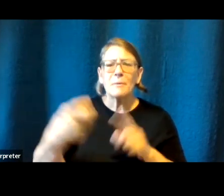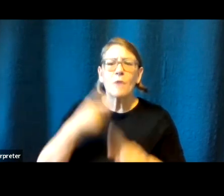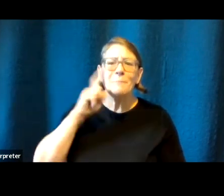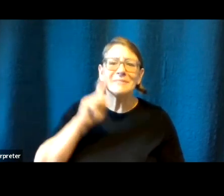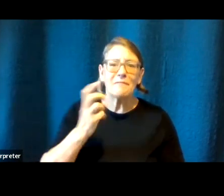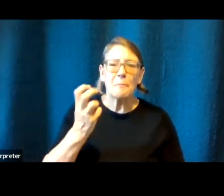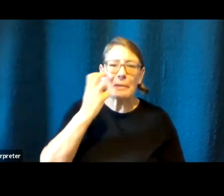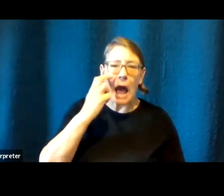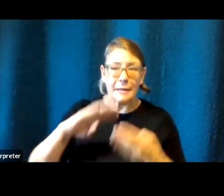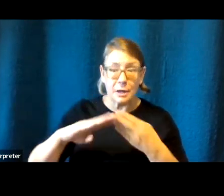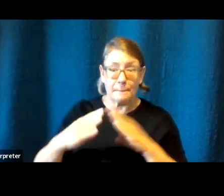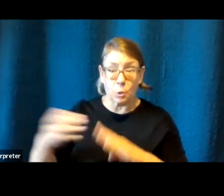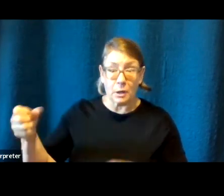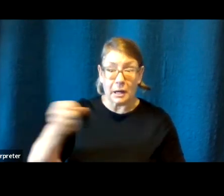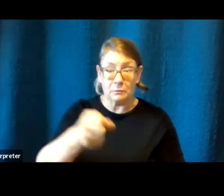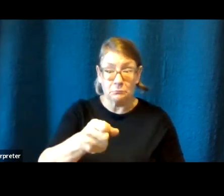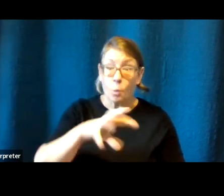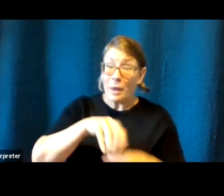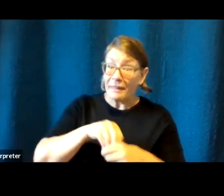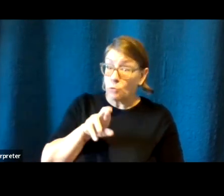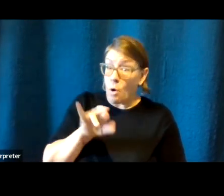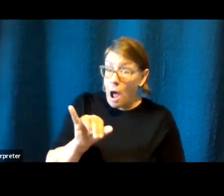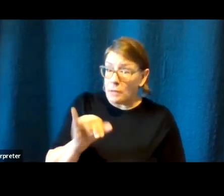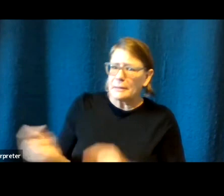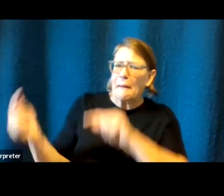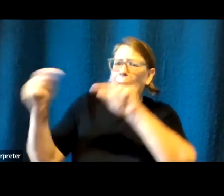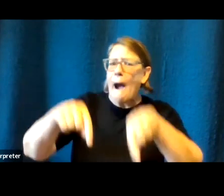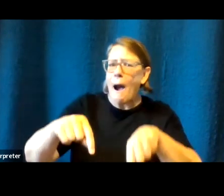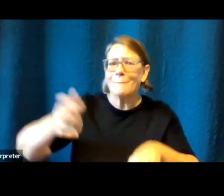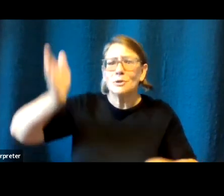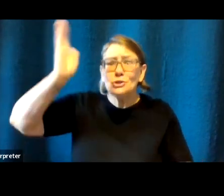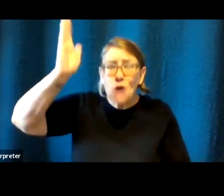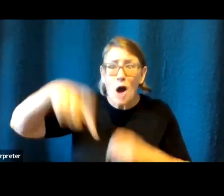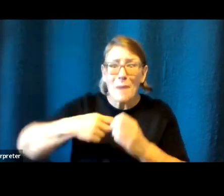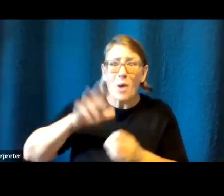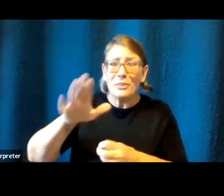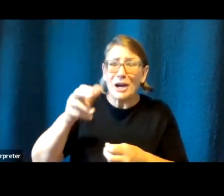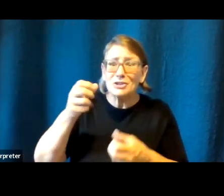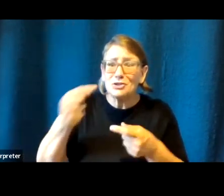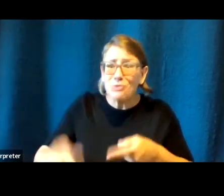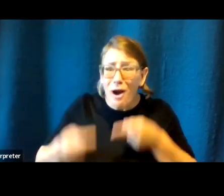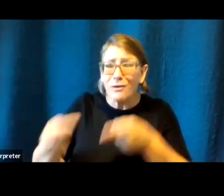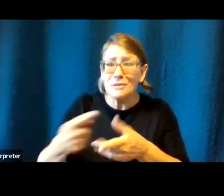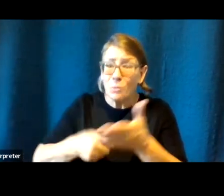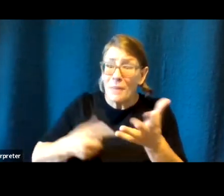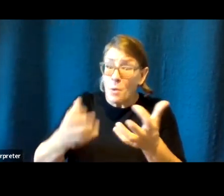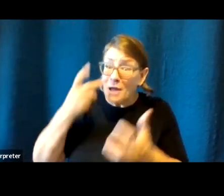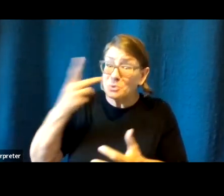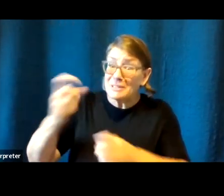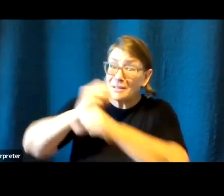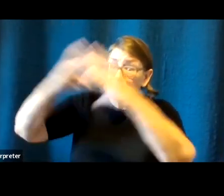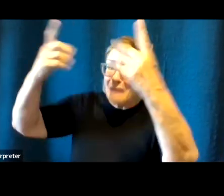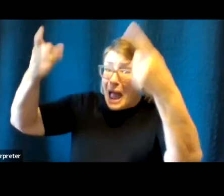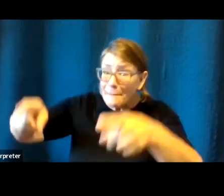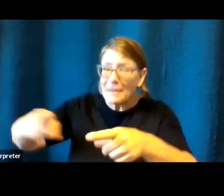community within our community talk about their struggles and what they would like to see? And then maybe have